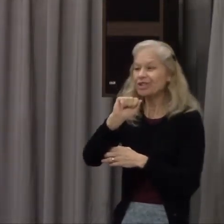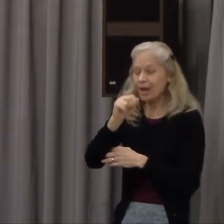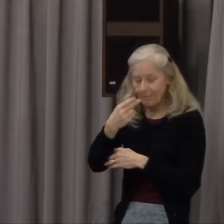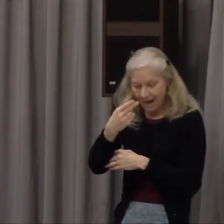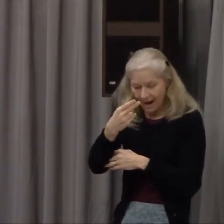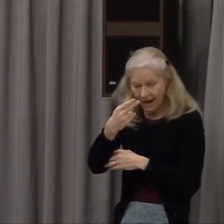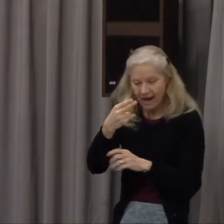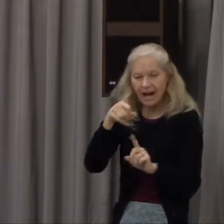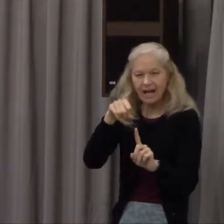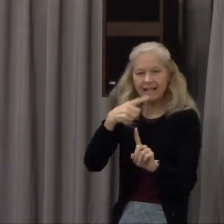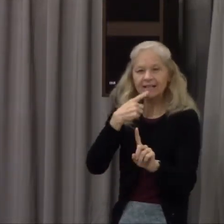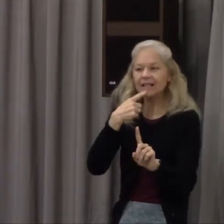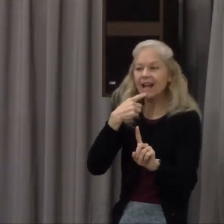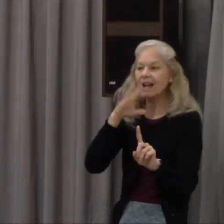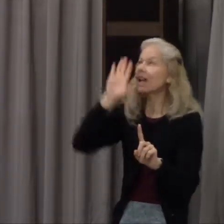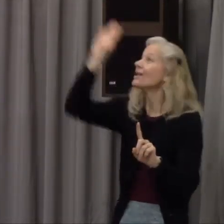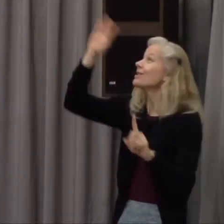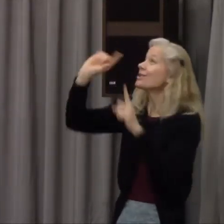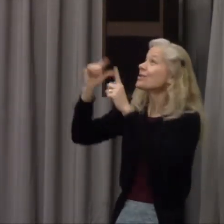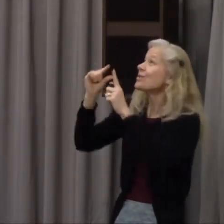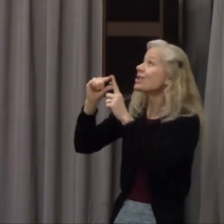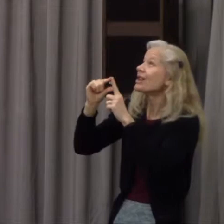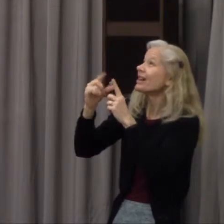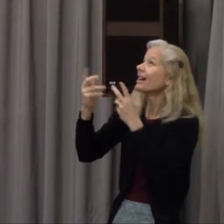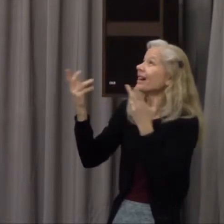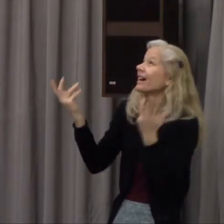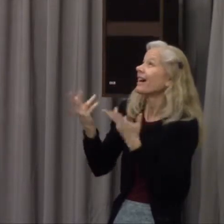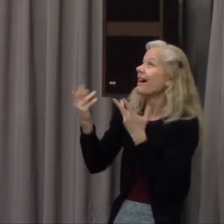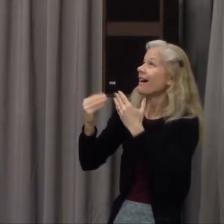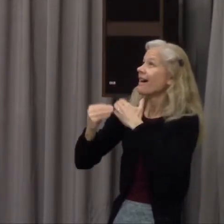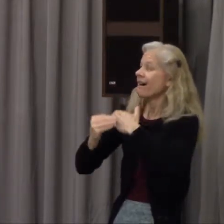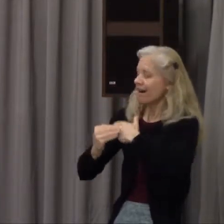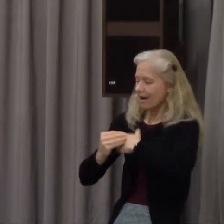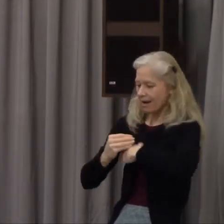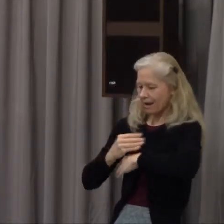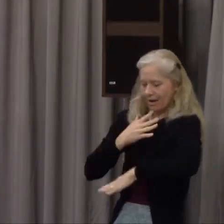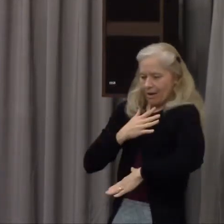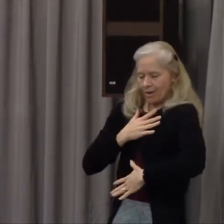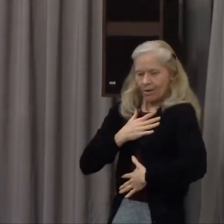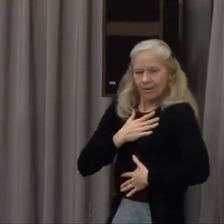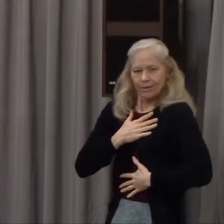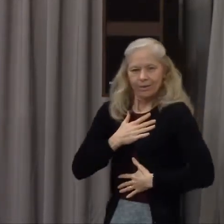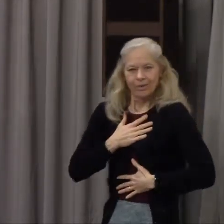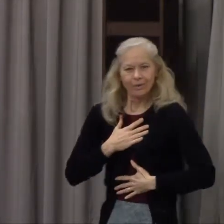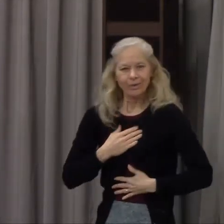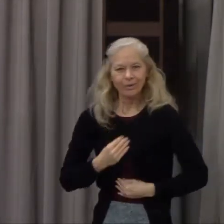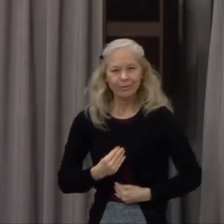For I am called by thy name, O Lord, God of hosts.